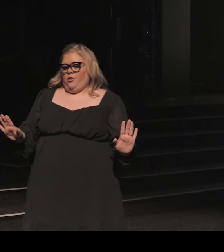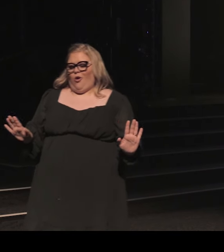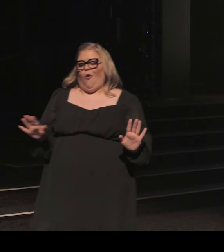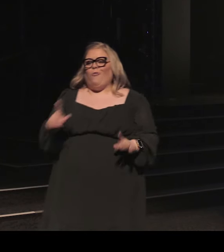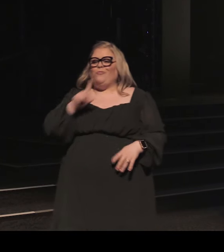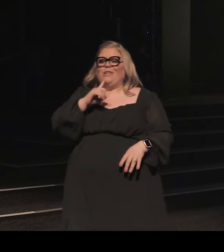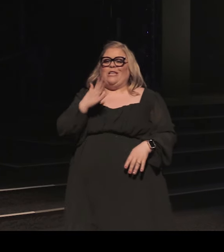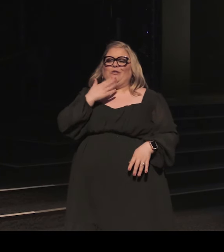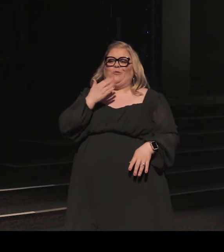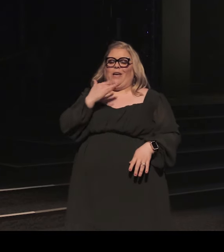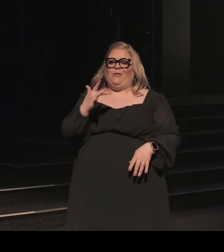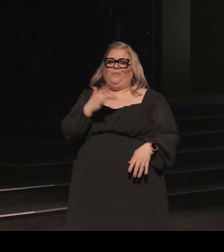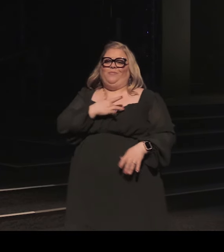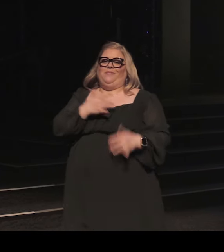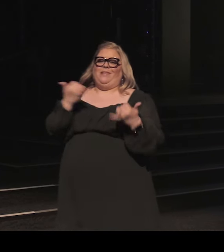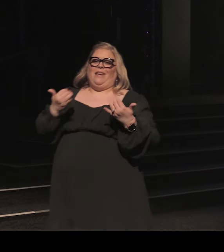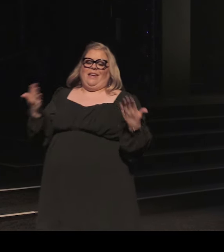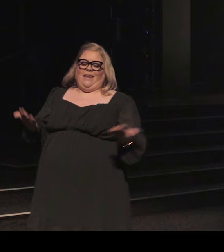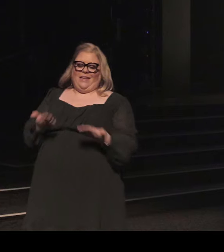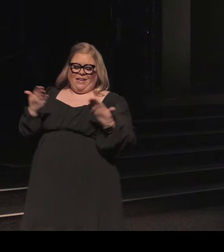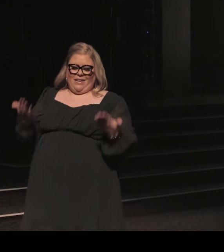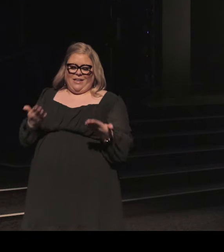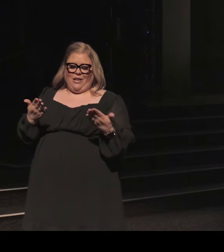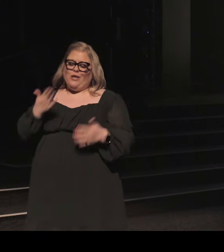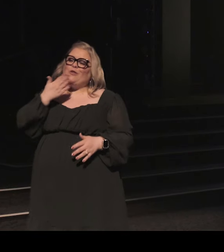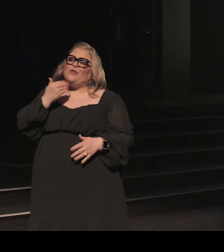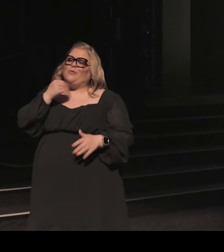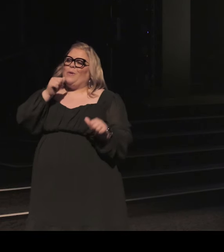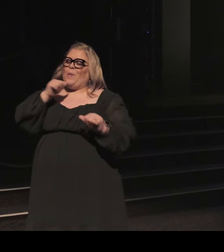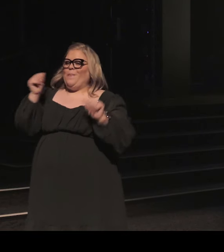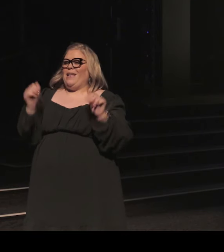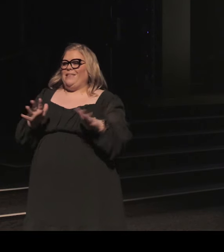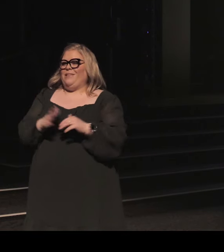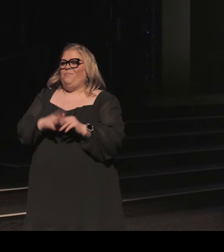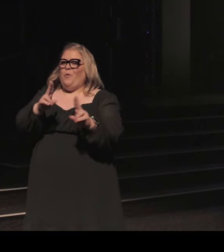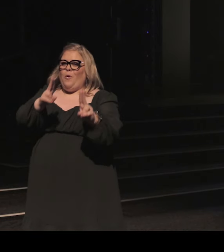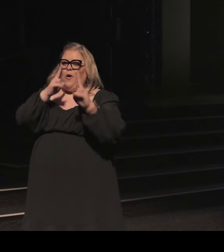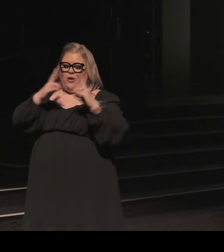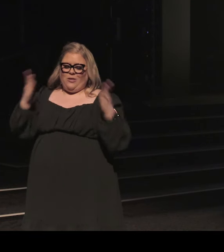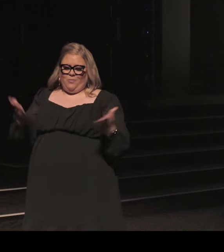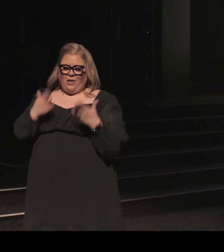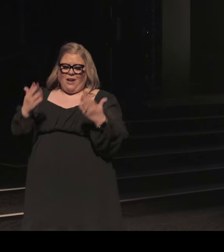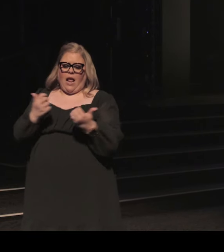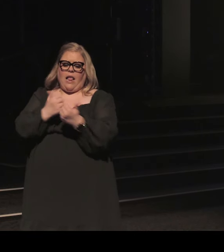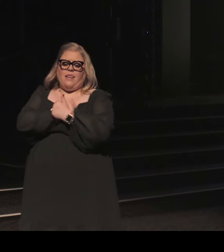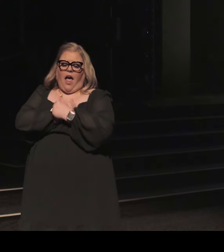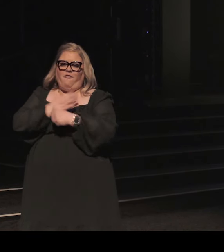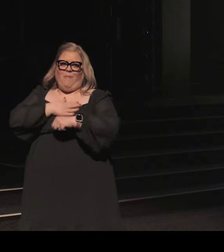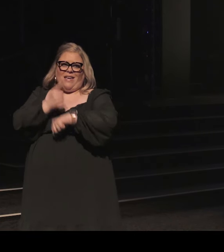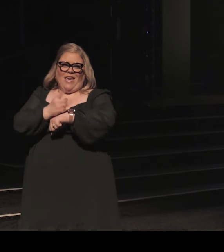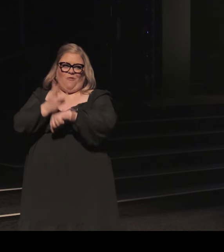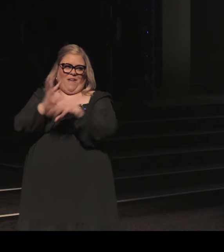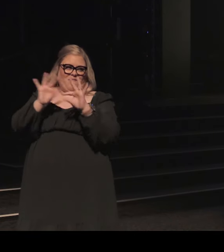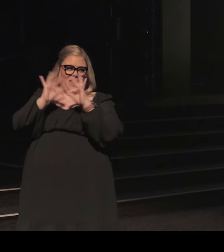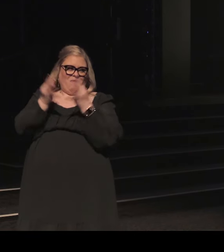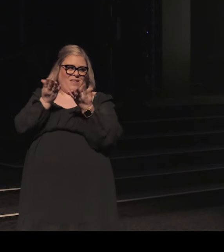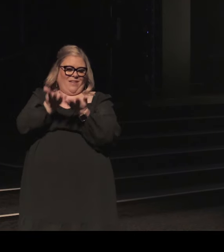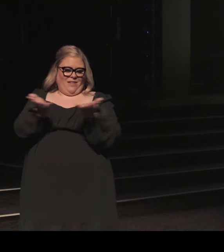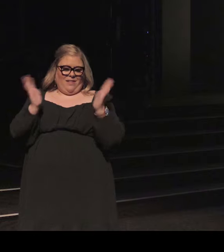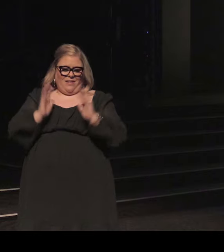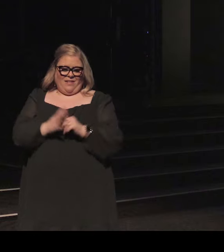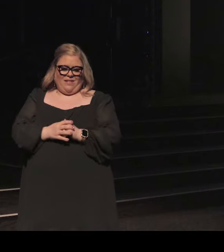really sweet thing to be here, a sweet, sweet blessing. So very honored to be here, and I love my Gateway family,